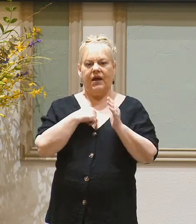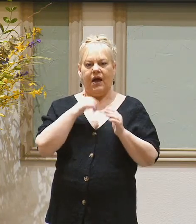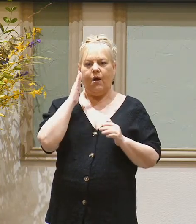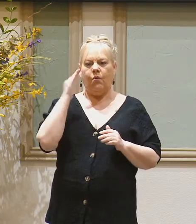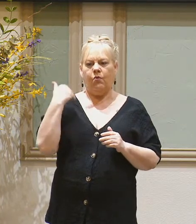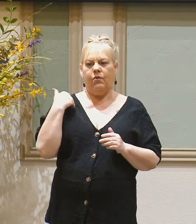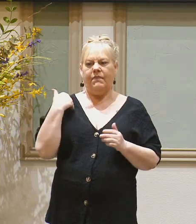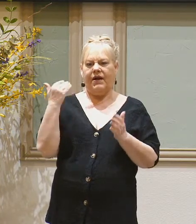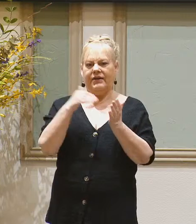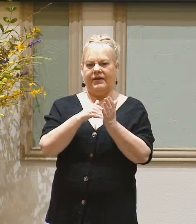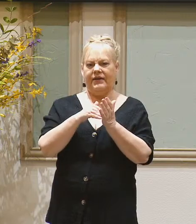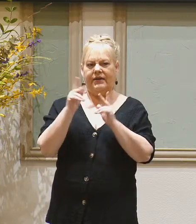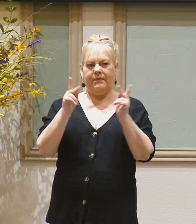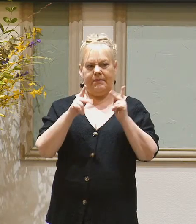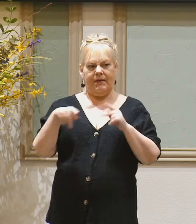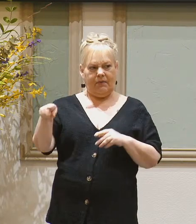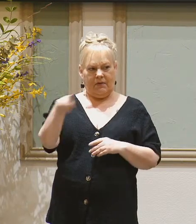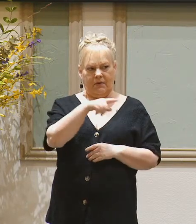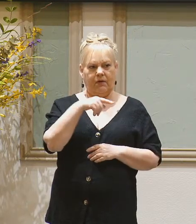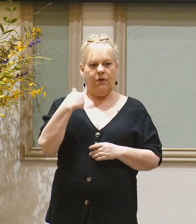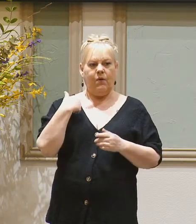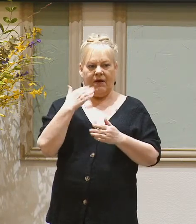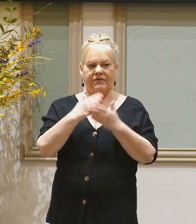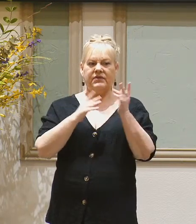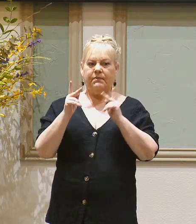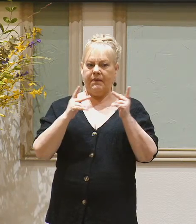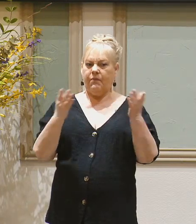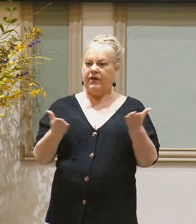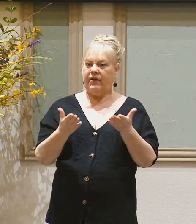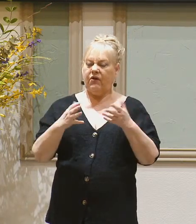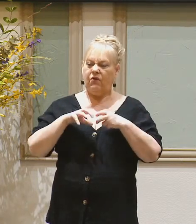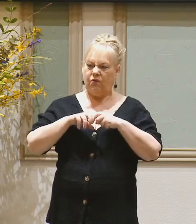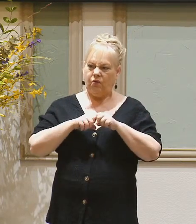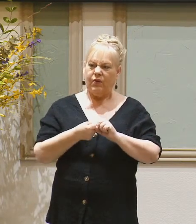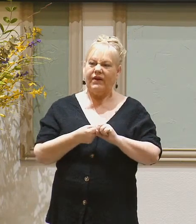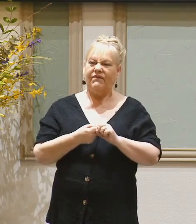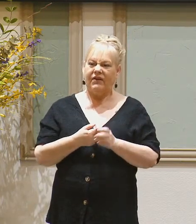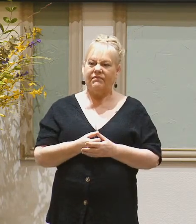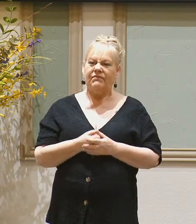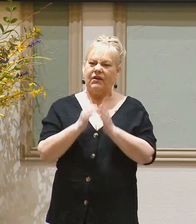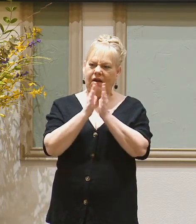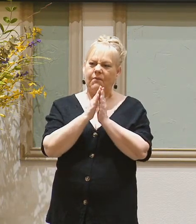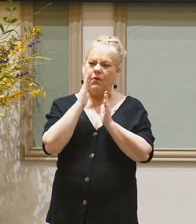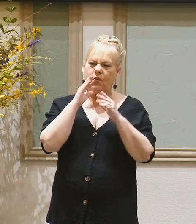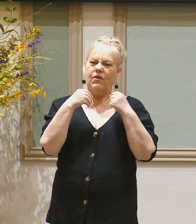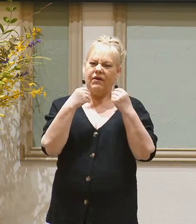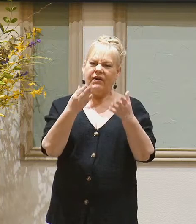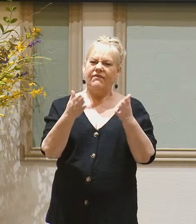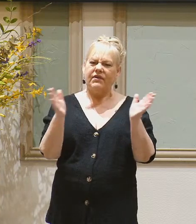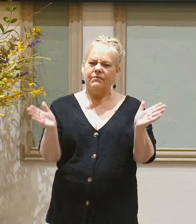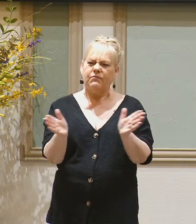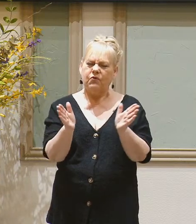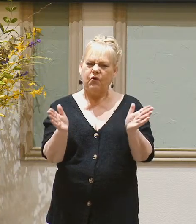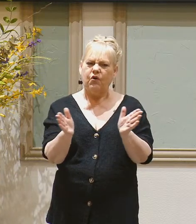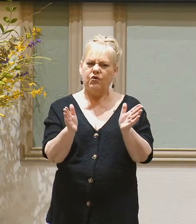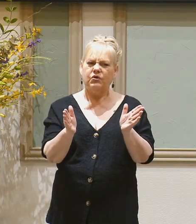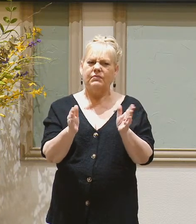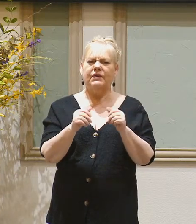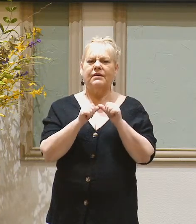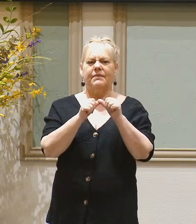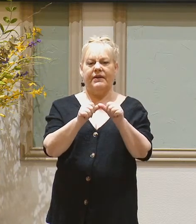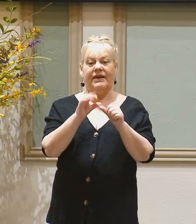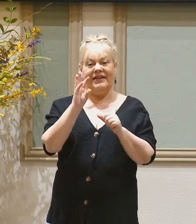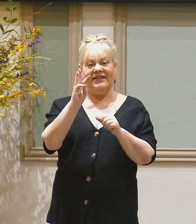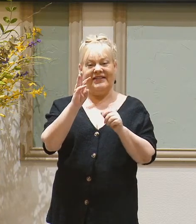remind again the folks in the auditorium, we have some this morning who are with us grieving. I pray that you'll give them a word of encouragement. Maintain your